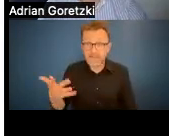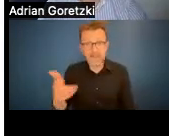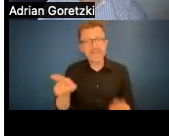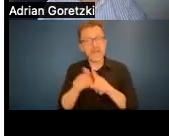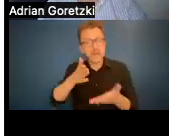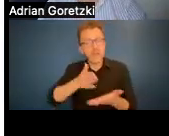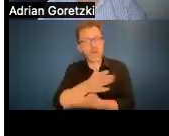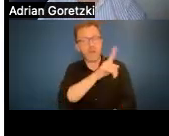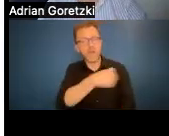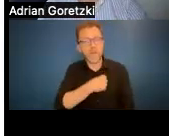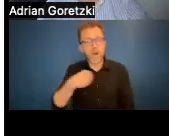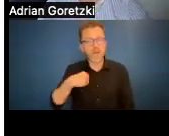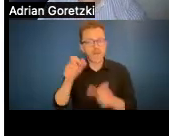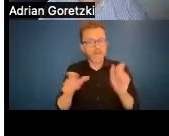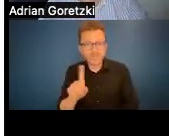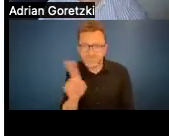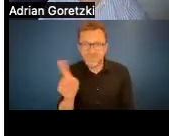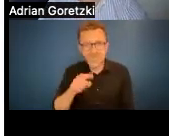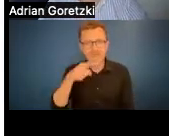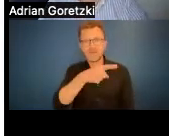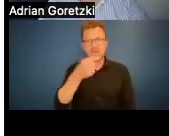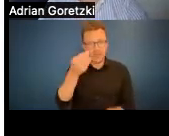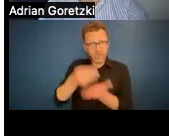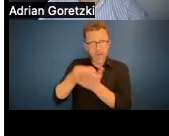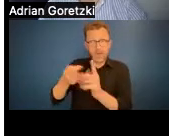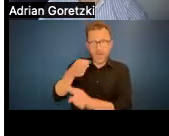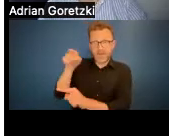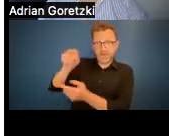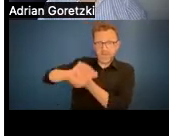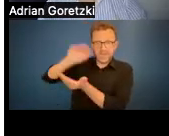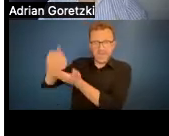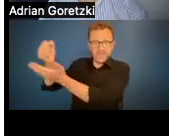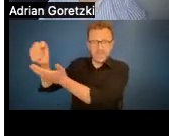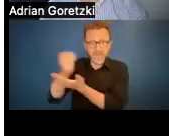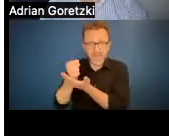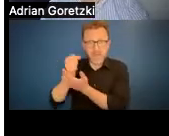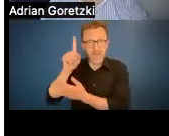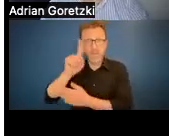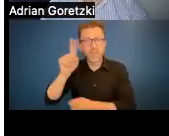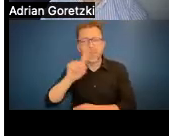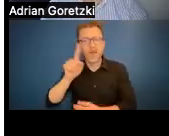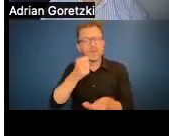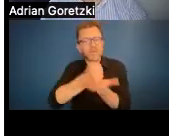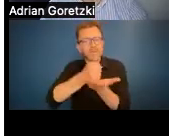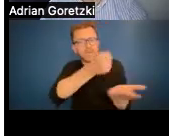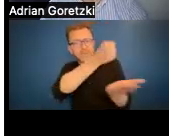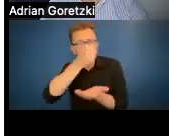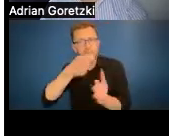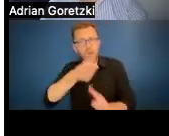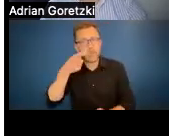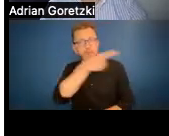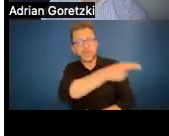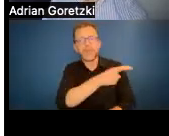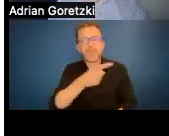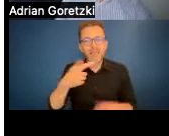only paid one, or from this PEFRON fund, but not on, let's say, going to the physician